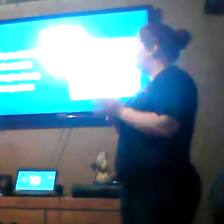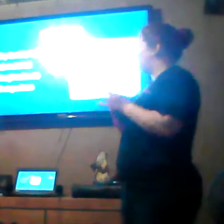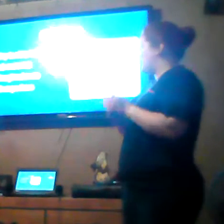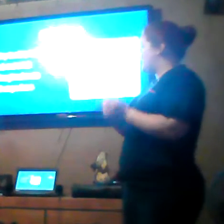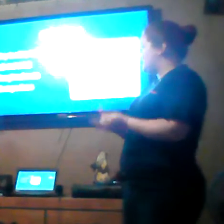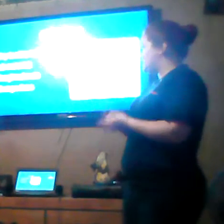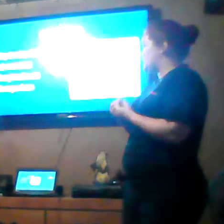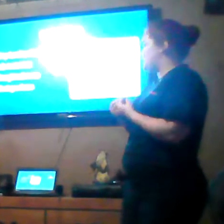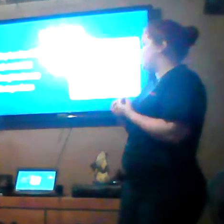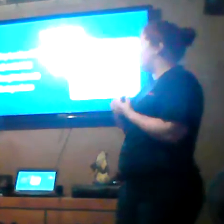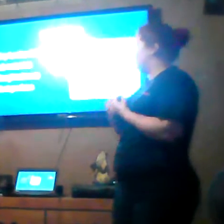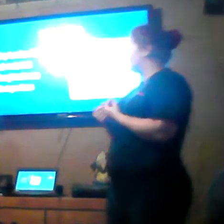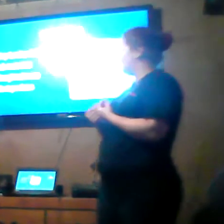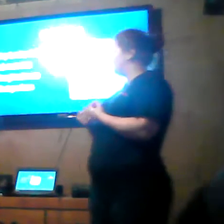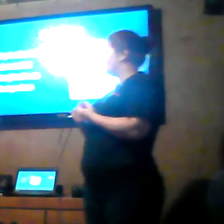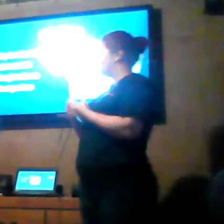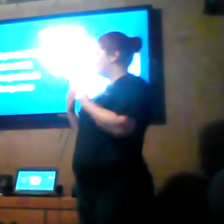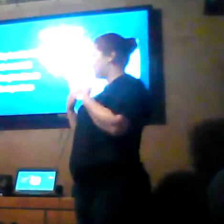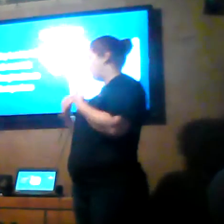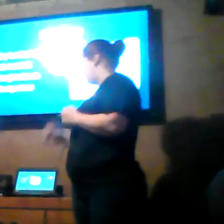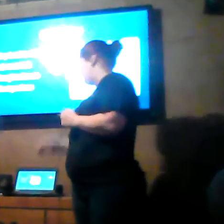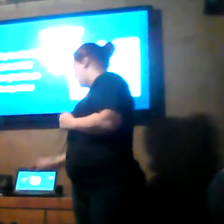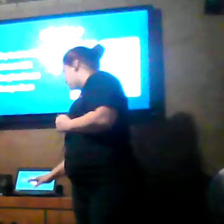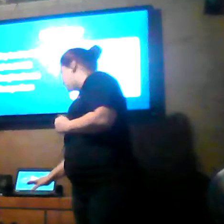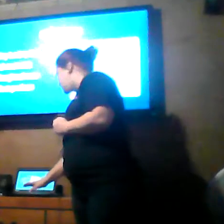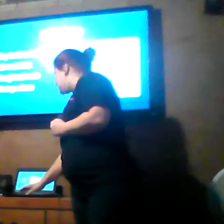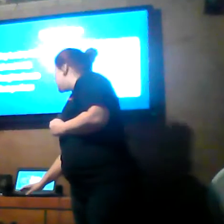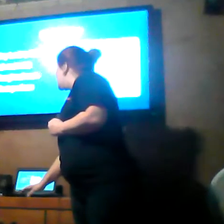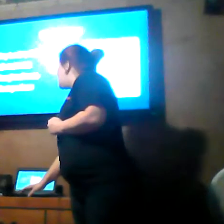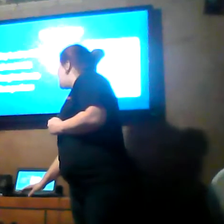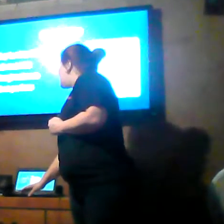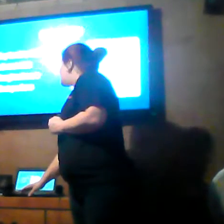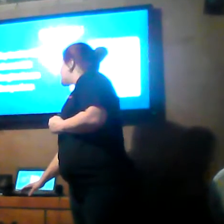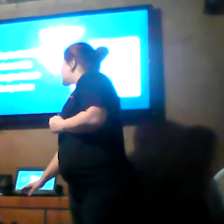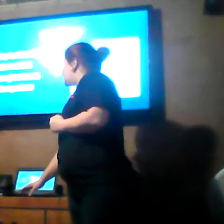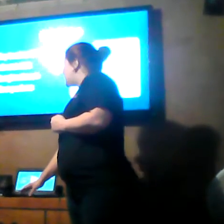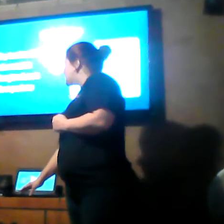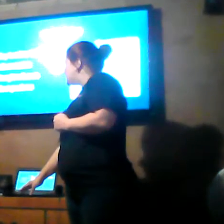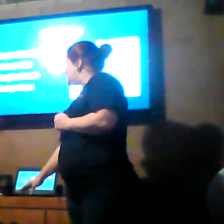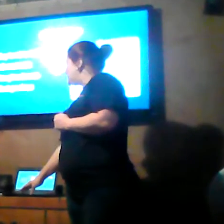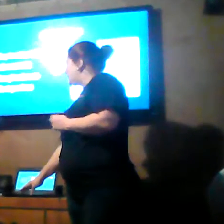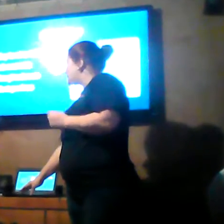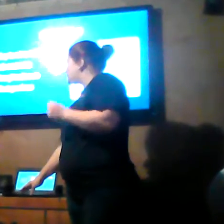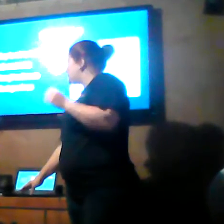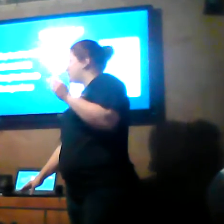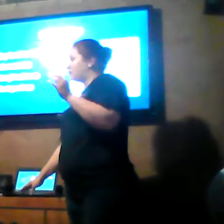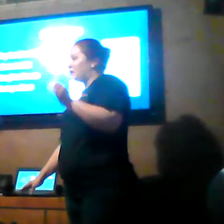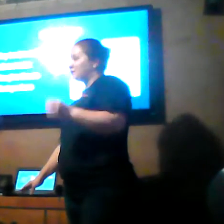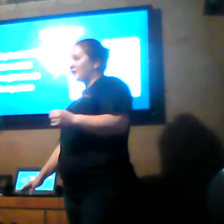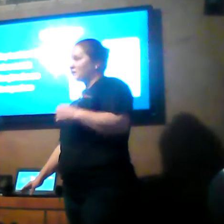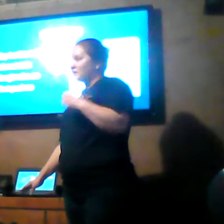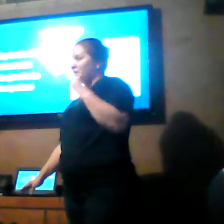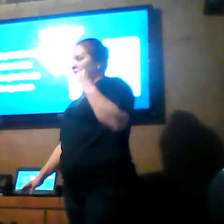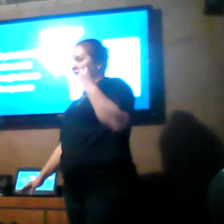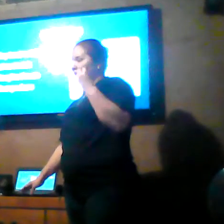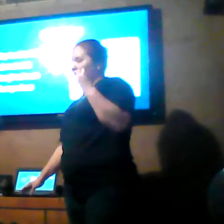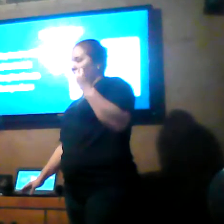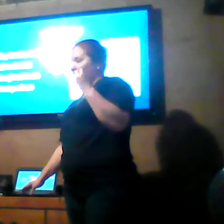they can contract brucellosis just through inhalation. The slaughterhouse and meat packers come into contact with